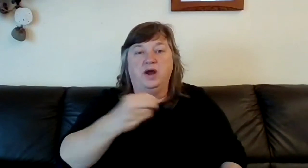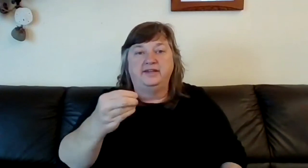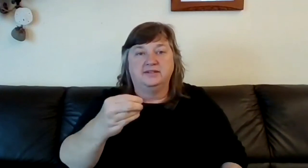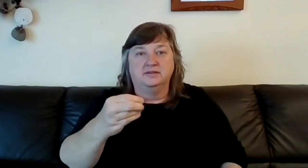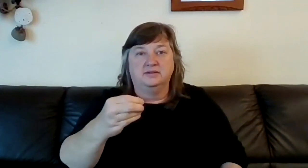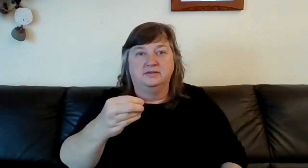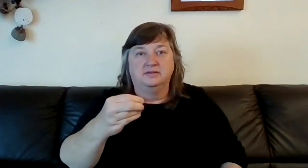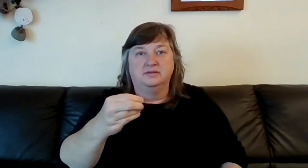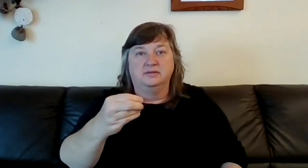white